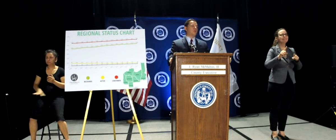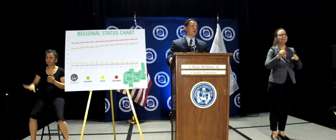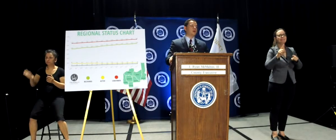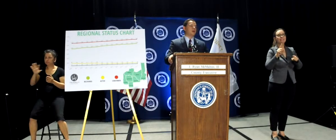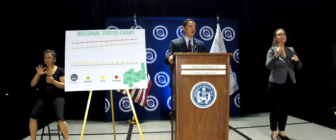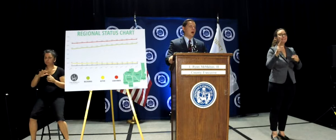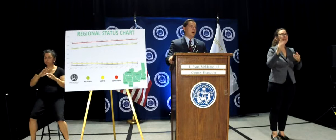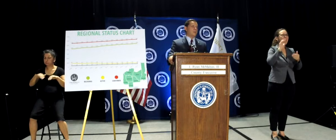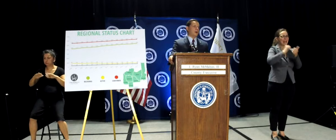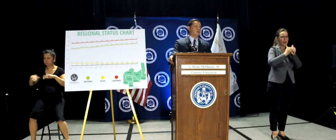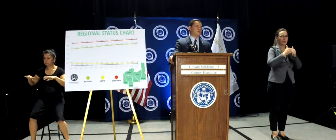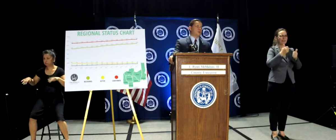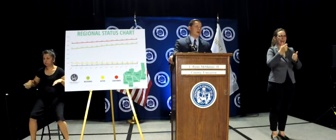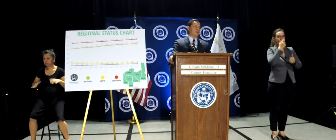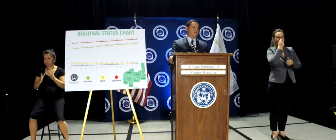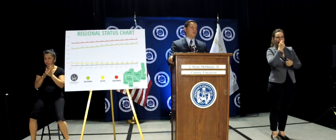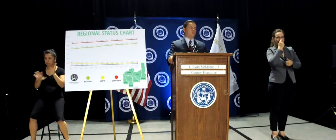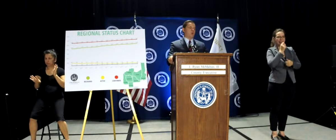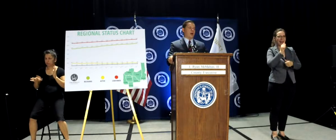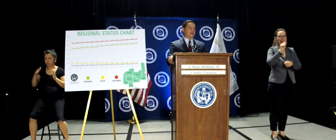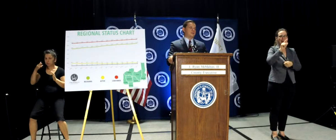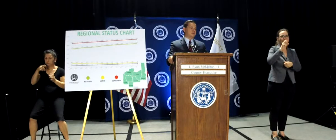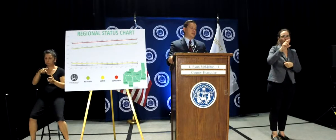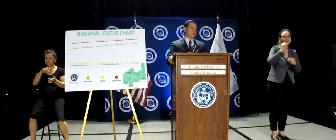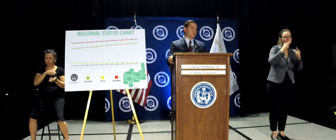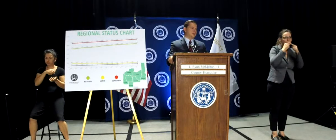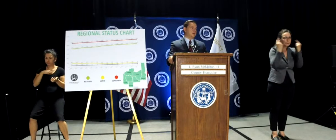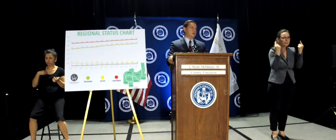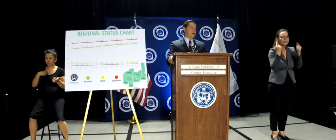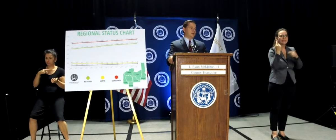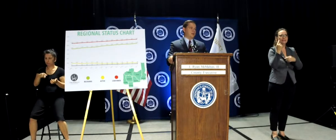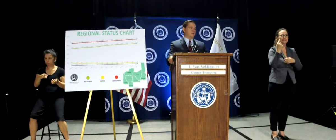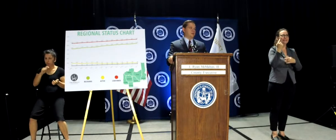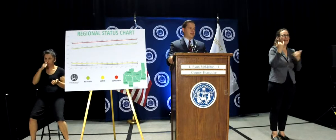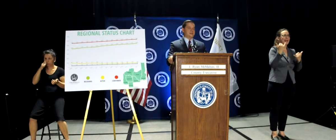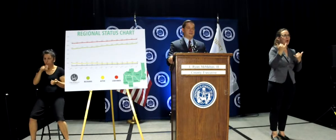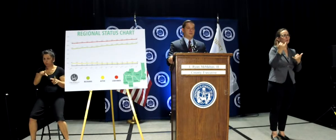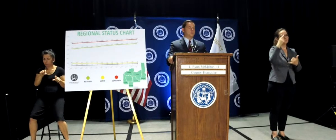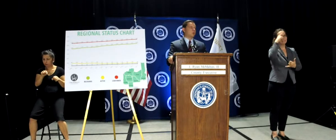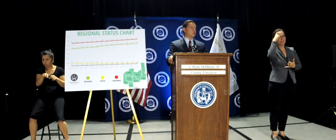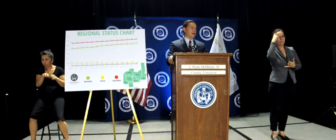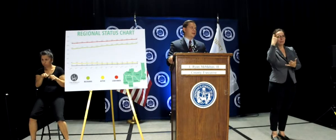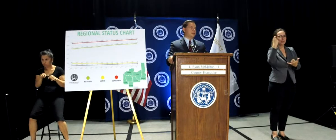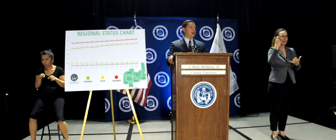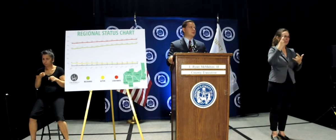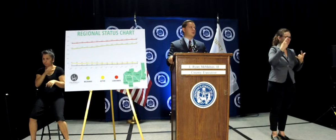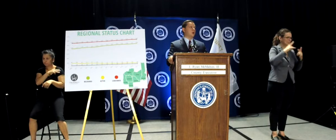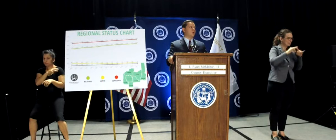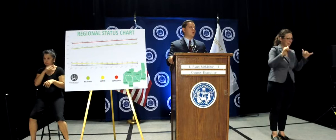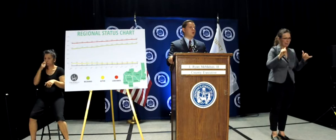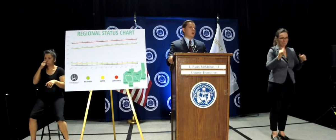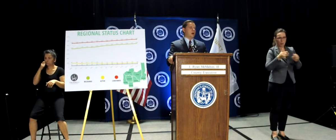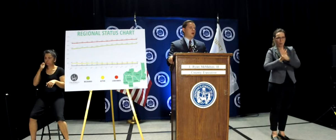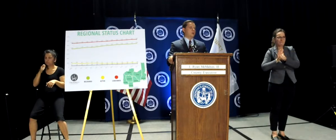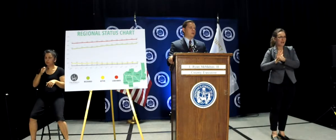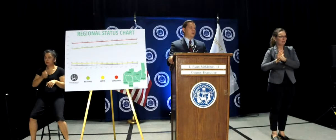out COVID. Then you still have a level of proactive testing and a level of testing from close contacts.